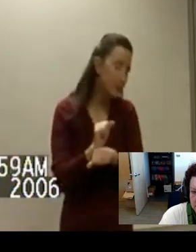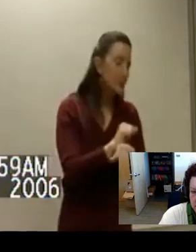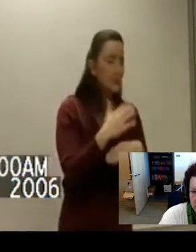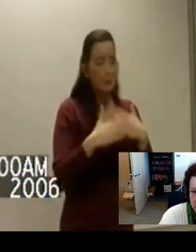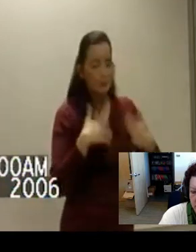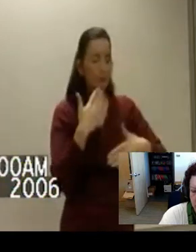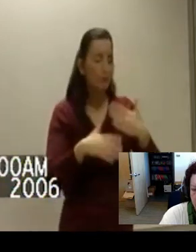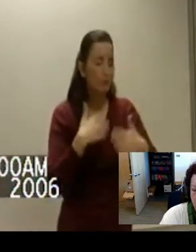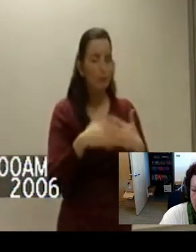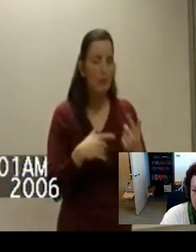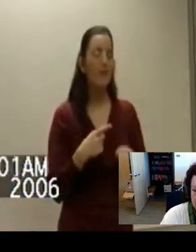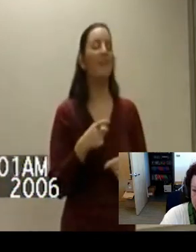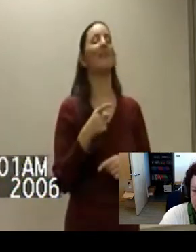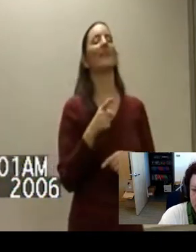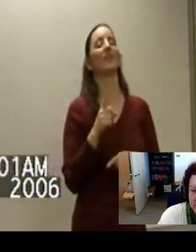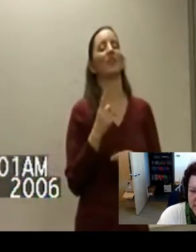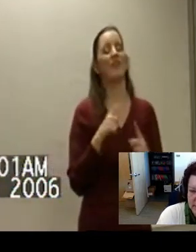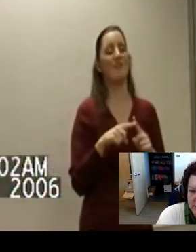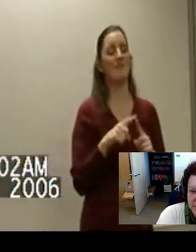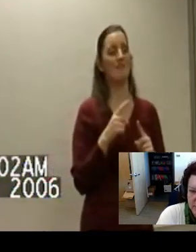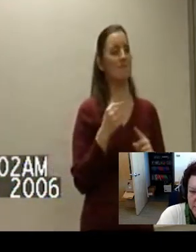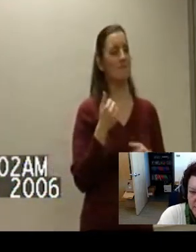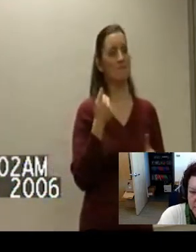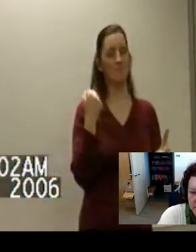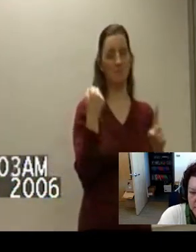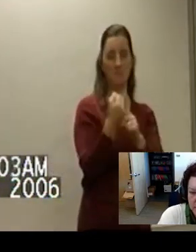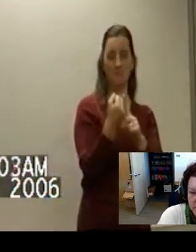So we waited until springtime.